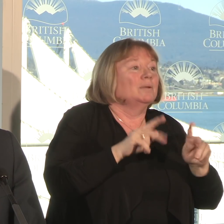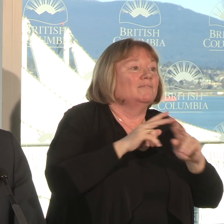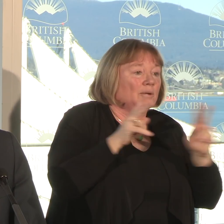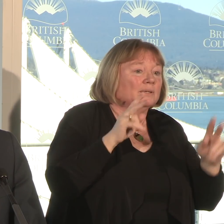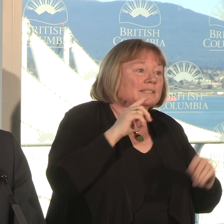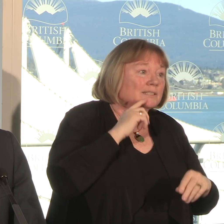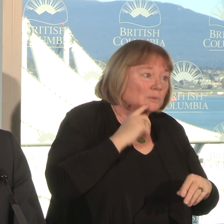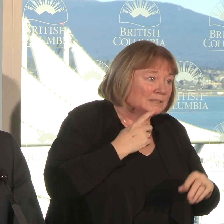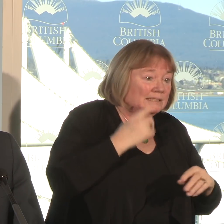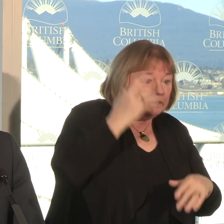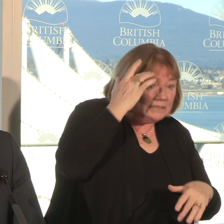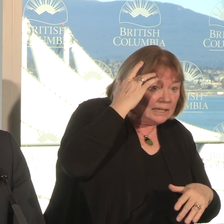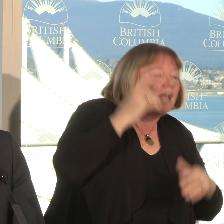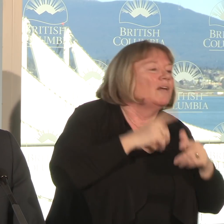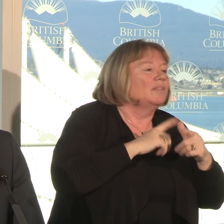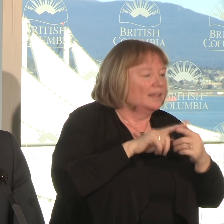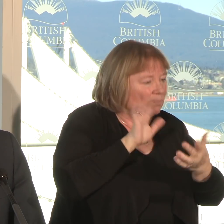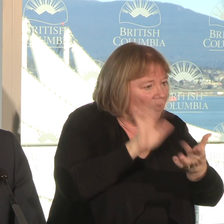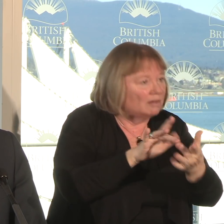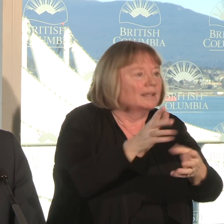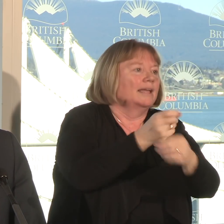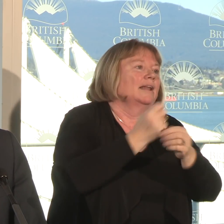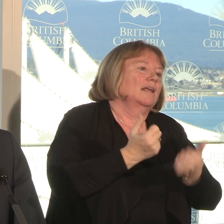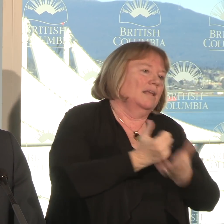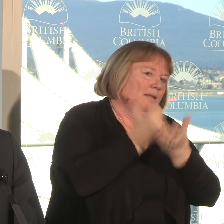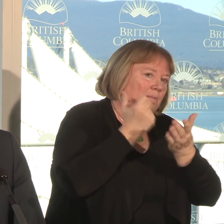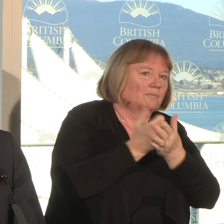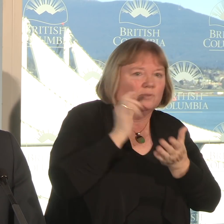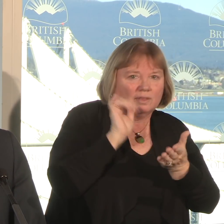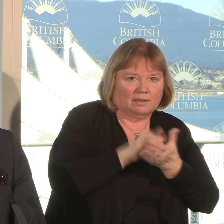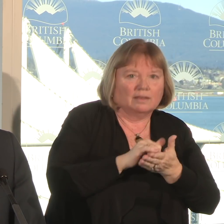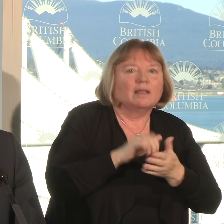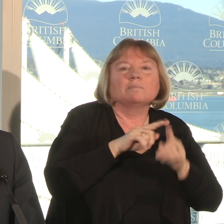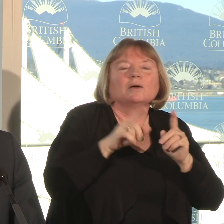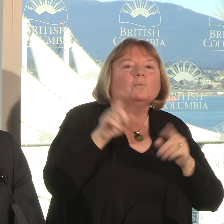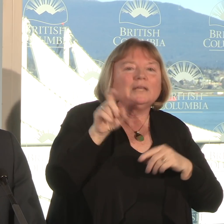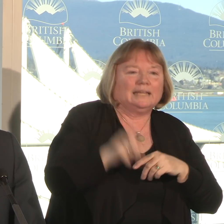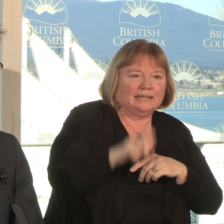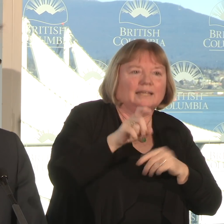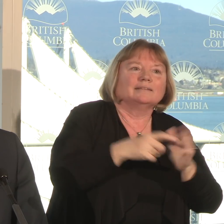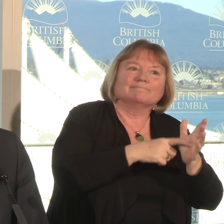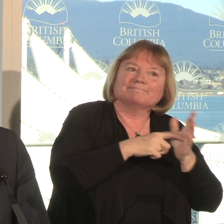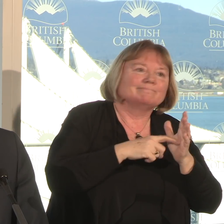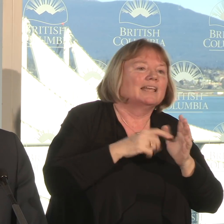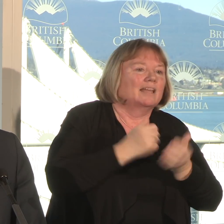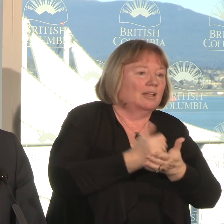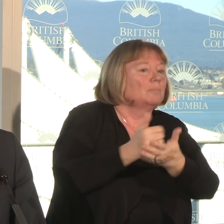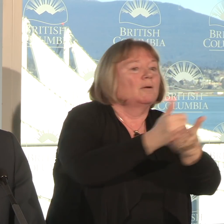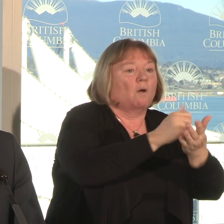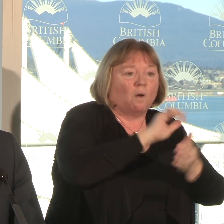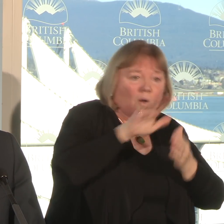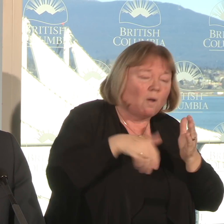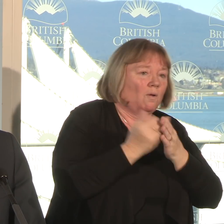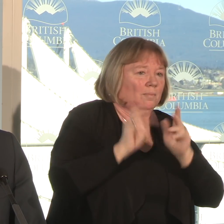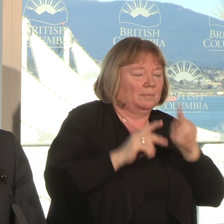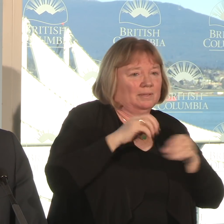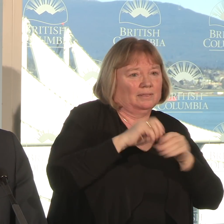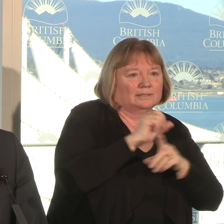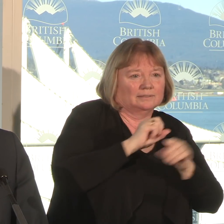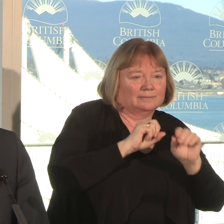they need to contact and get assistance for that. But we need to help everybody in our society to ensure that